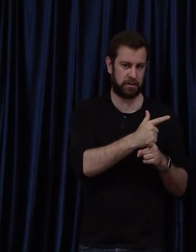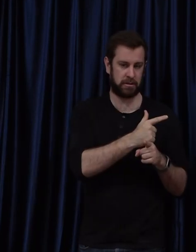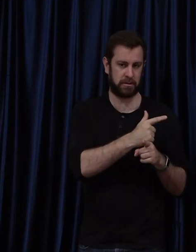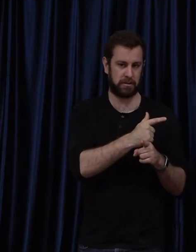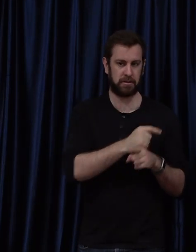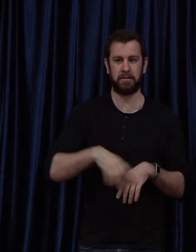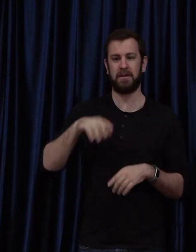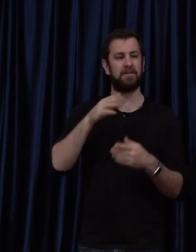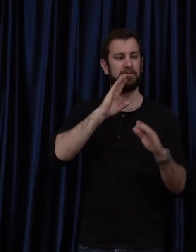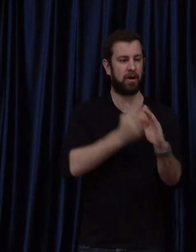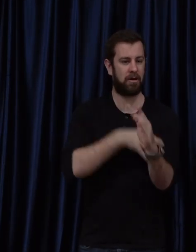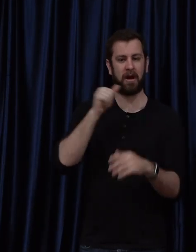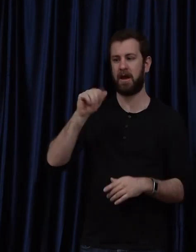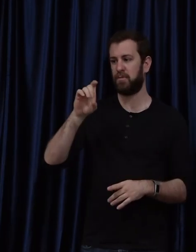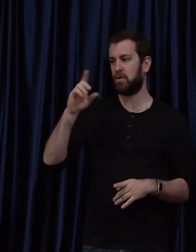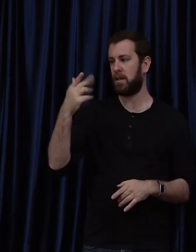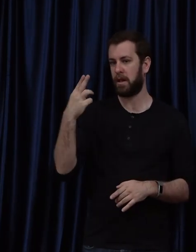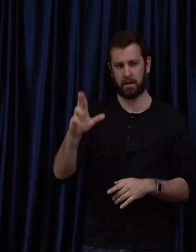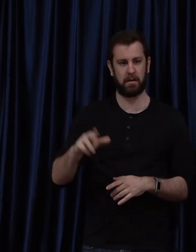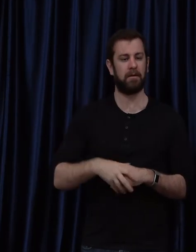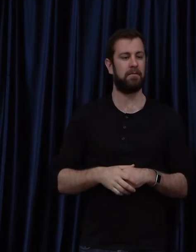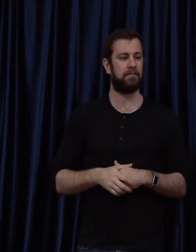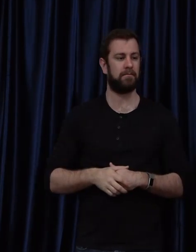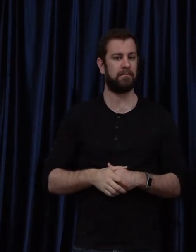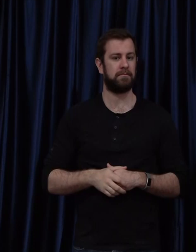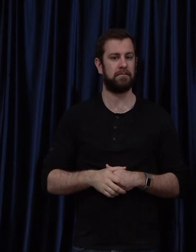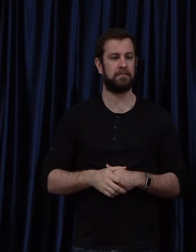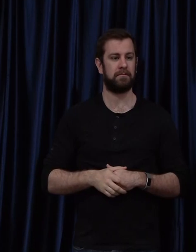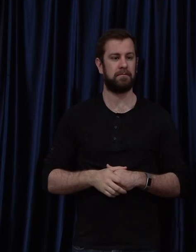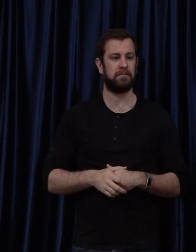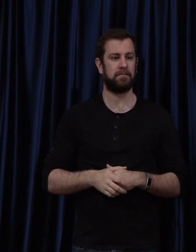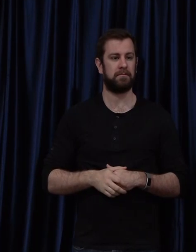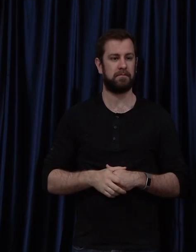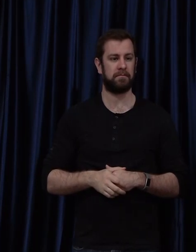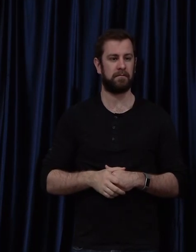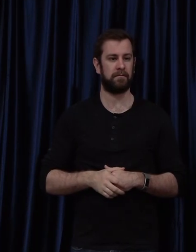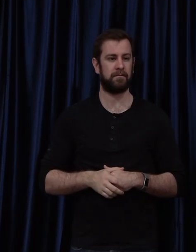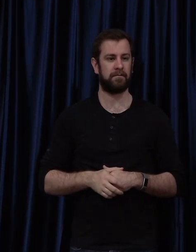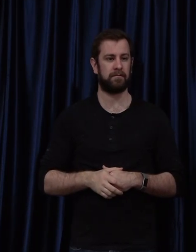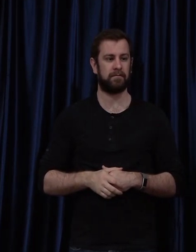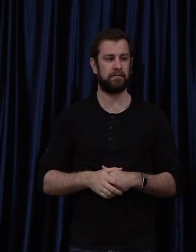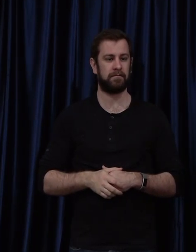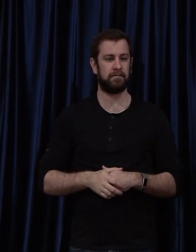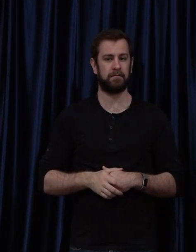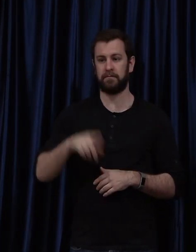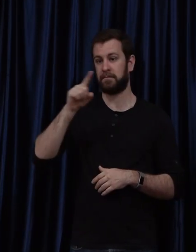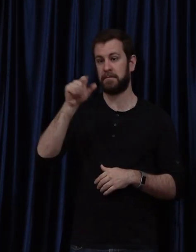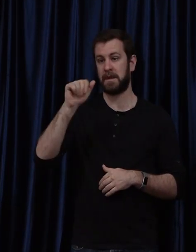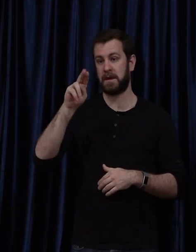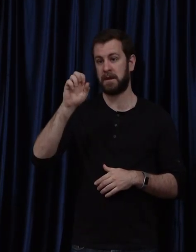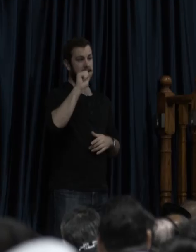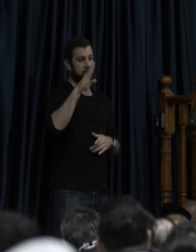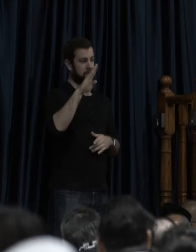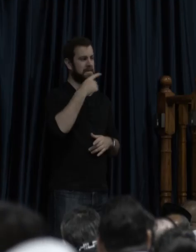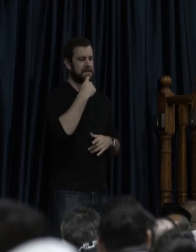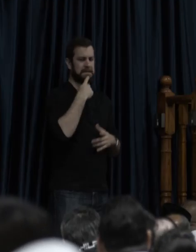of Abdul Muttalib, the sister of Abdullah, the father of the Prophet sallallahu alaihi wasallam. Zainab radiallahu anha has a